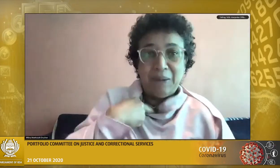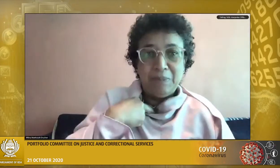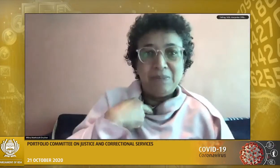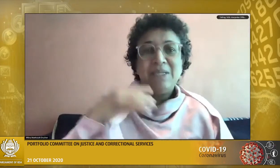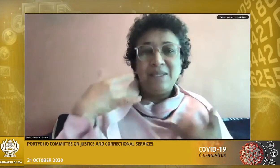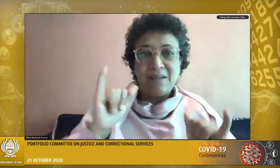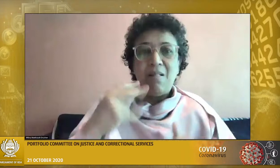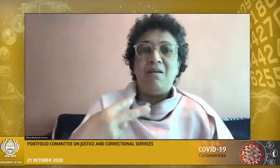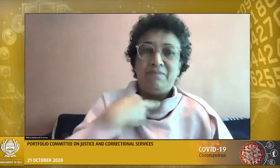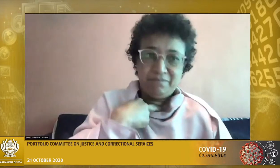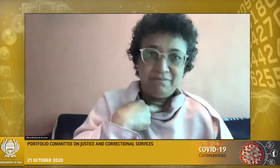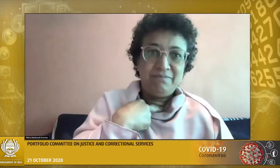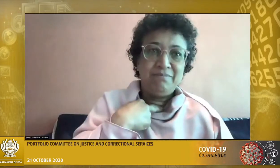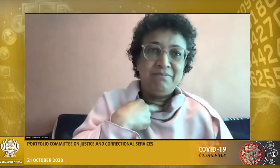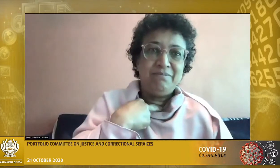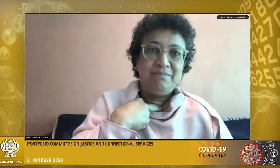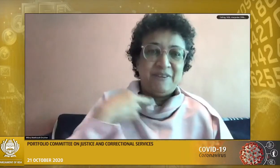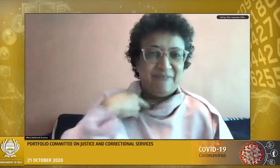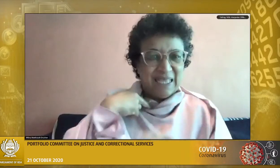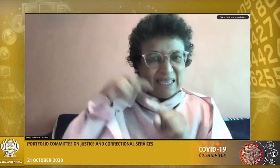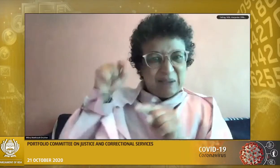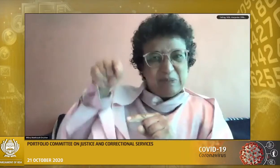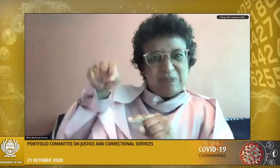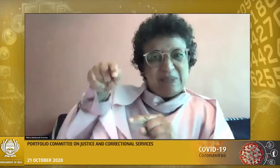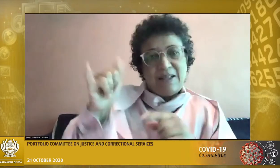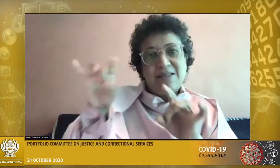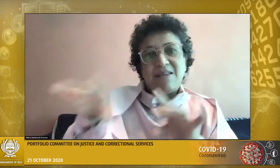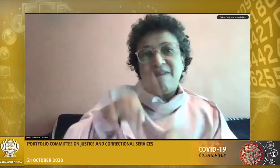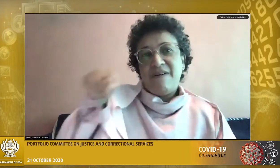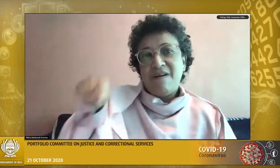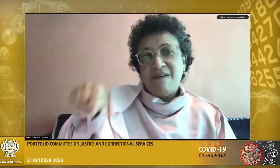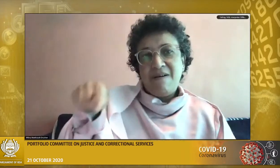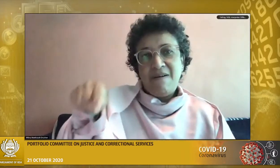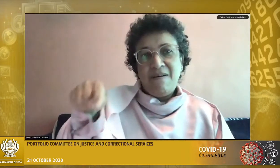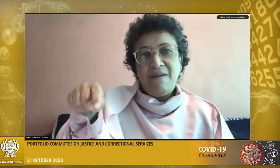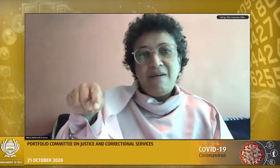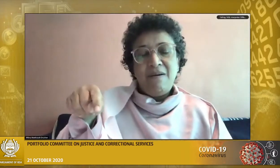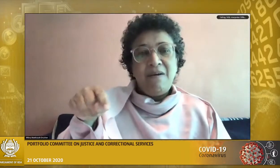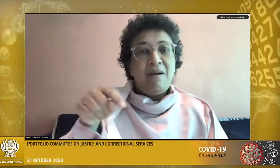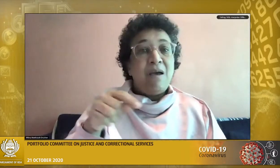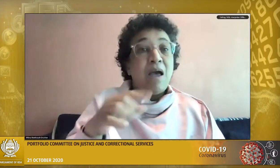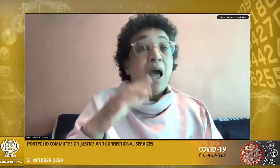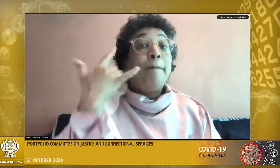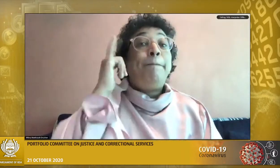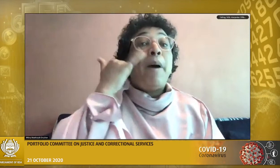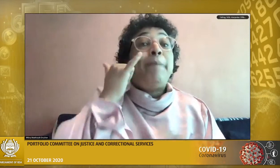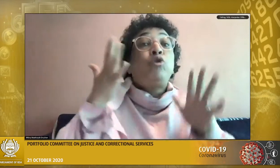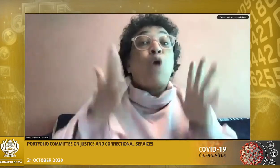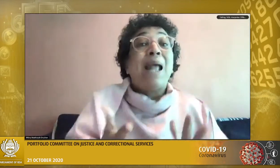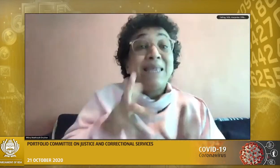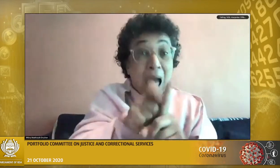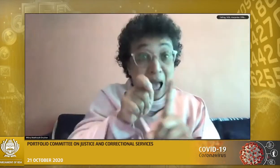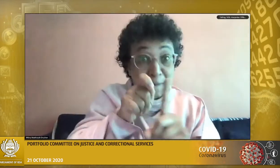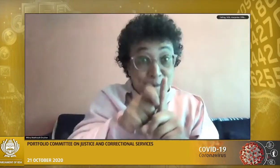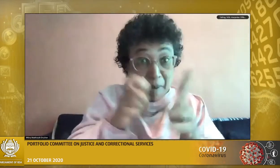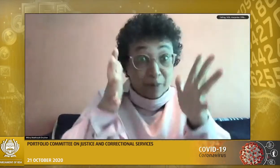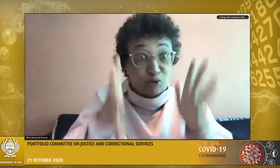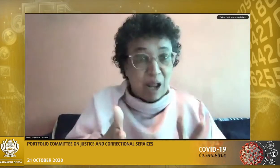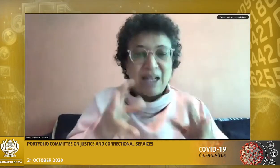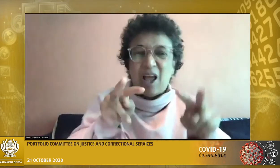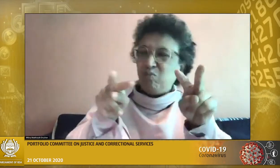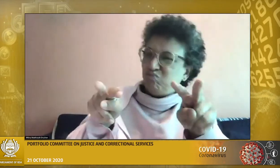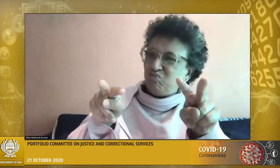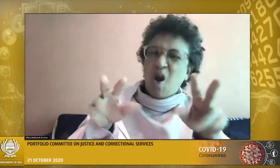do with that? What do we do after that? Because the victim remains the victim. They remain with the suffering.